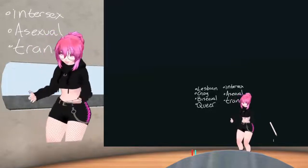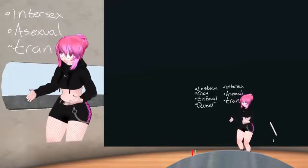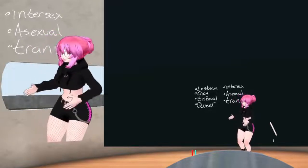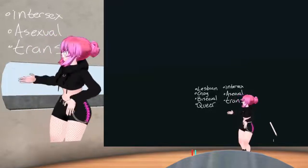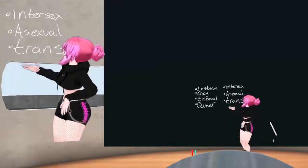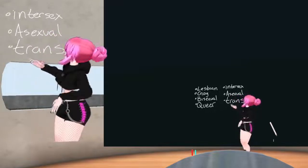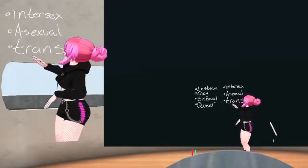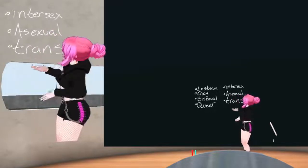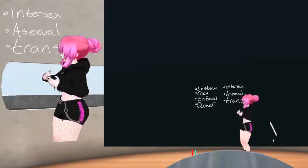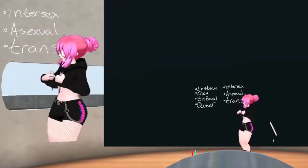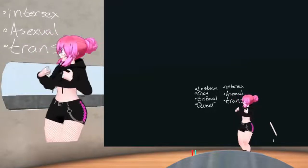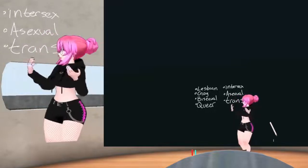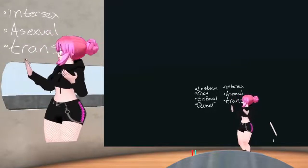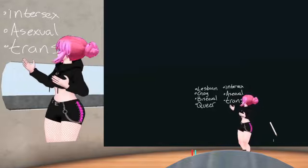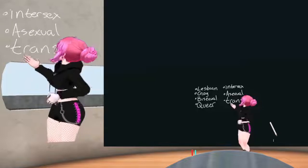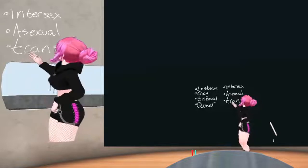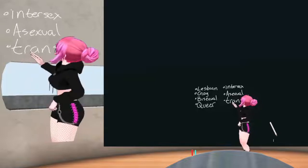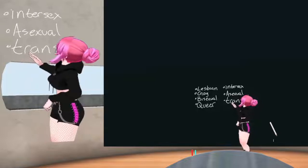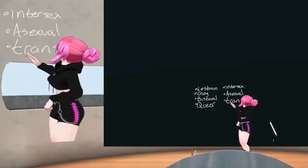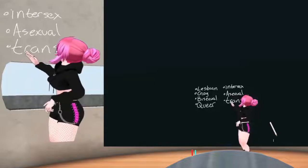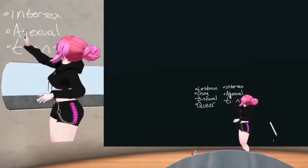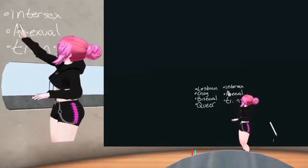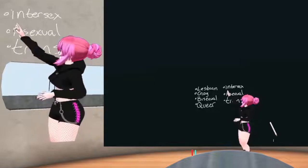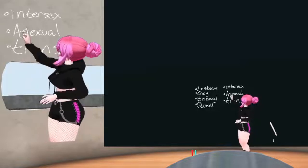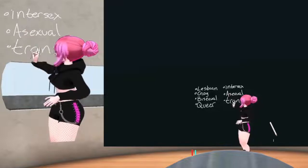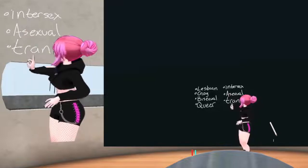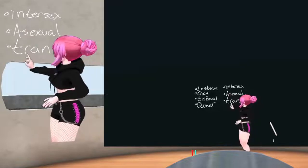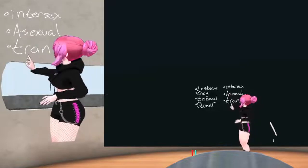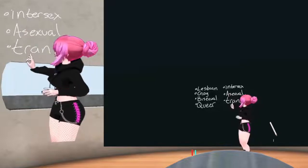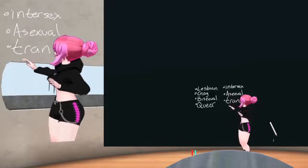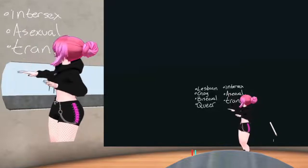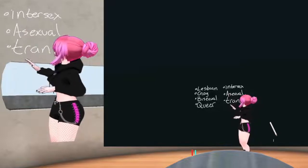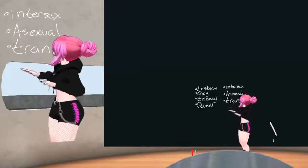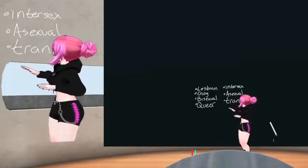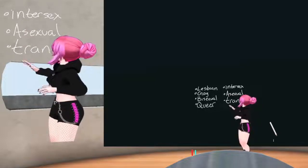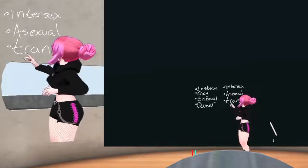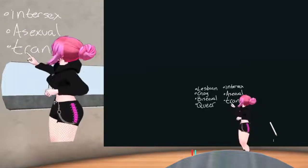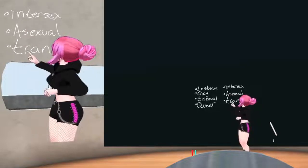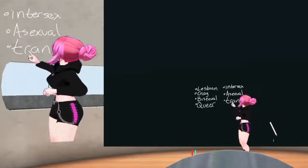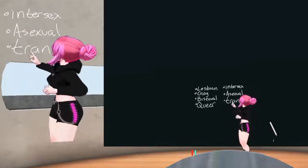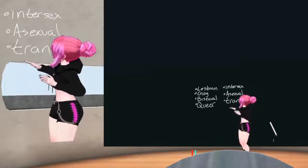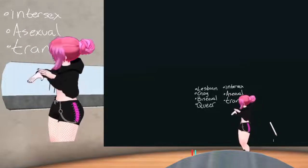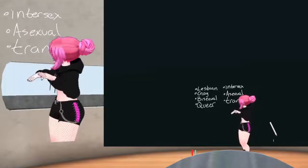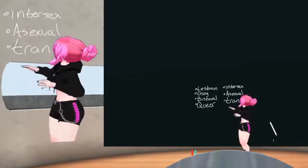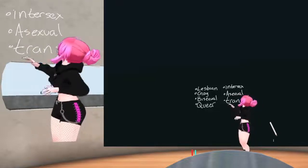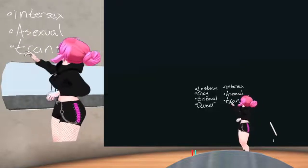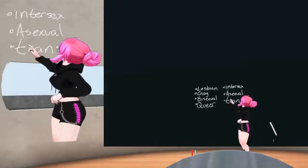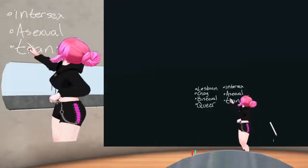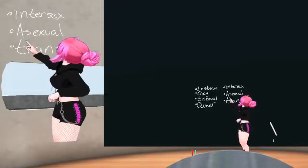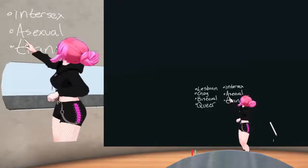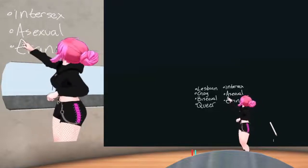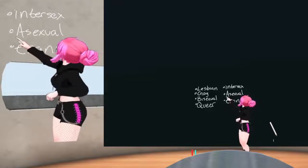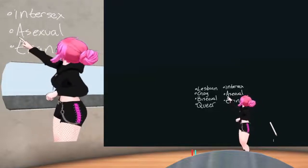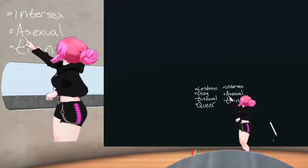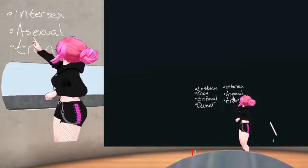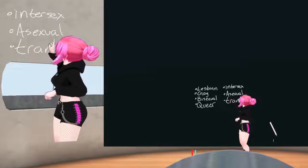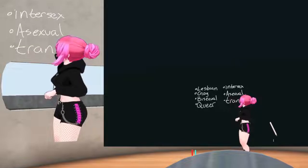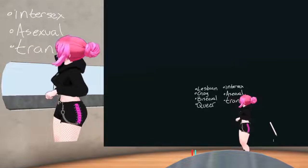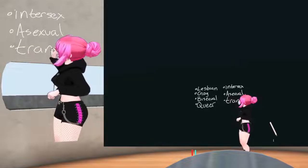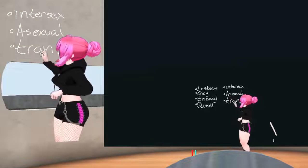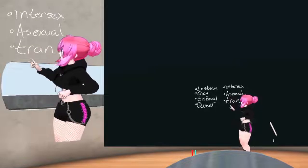feeling and expression. This is like expression. So yeah, intersex and trans really on the same vein sign wise. And